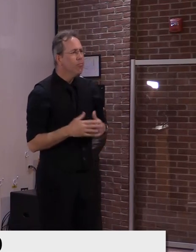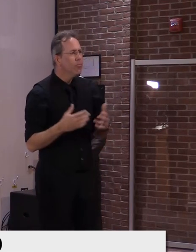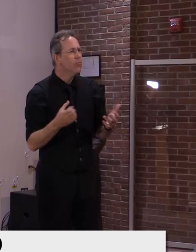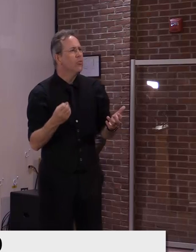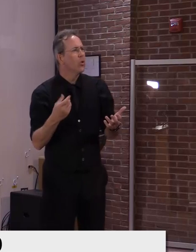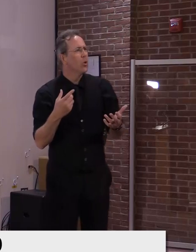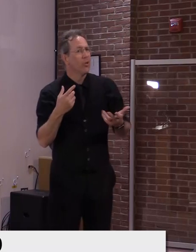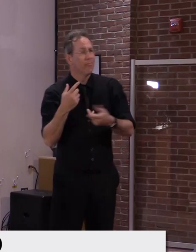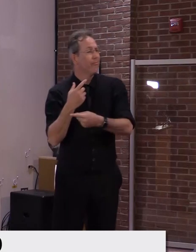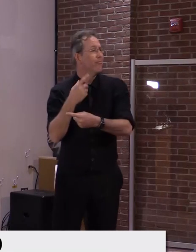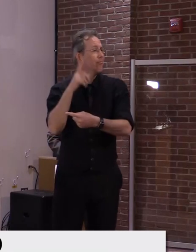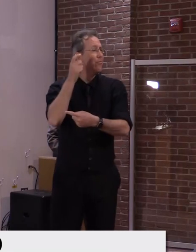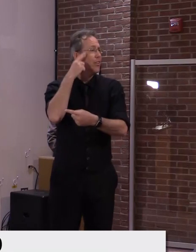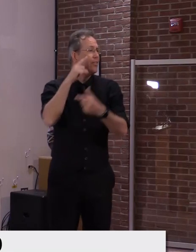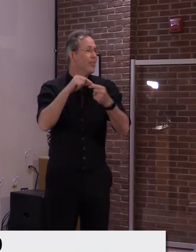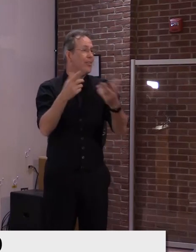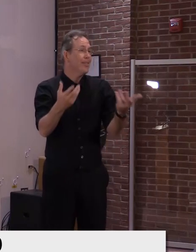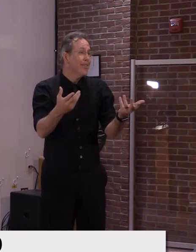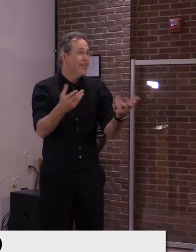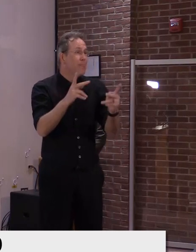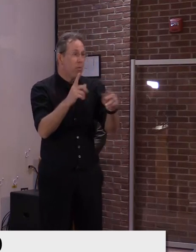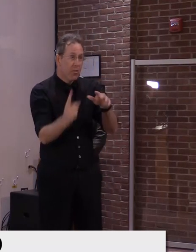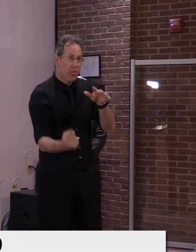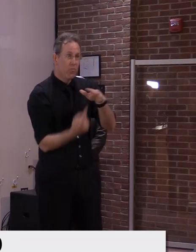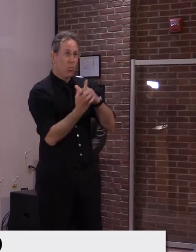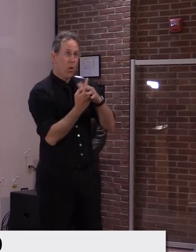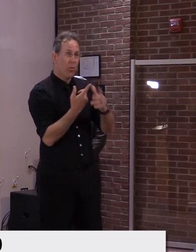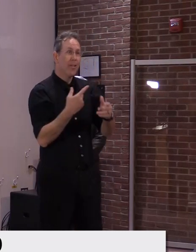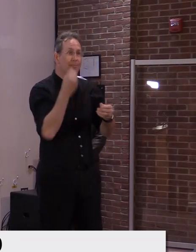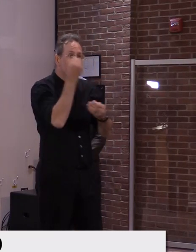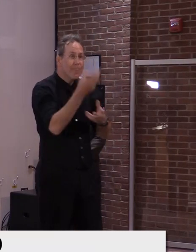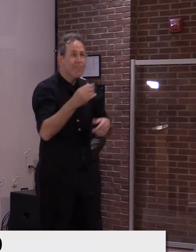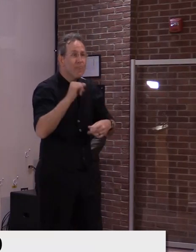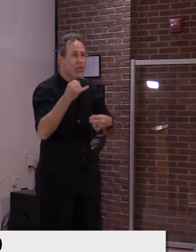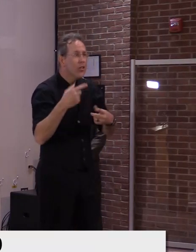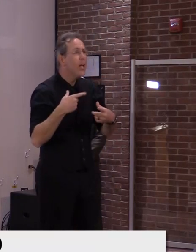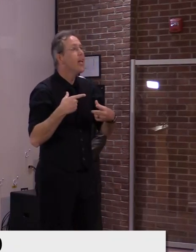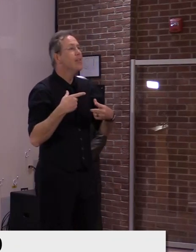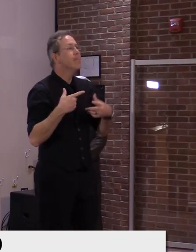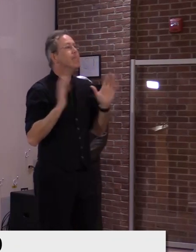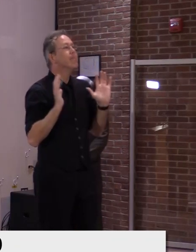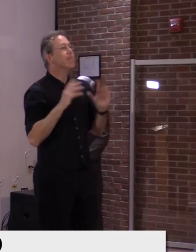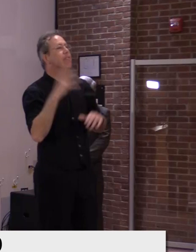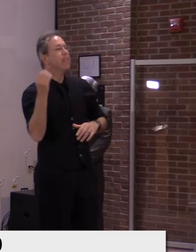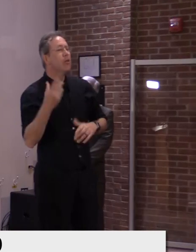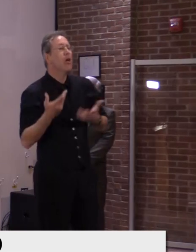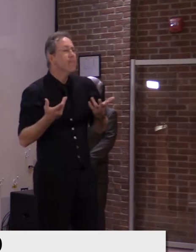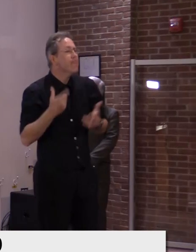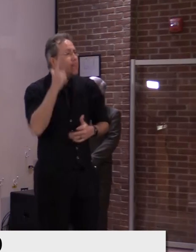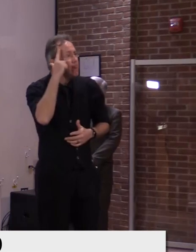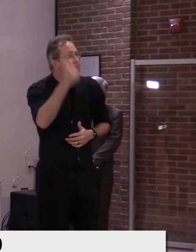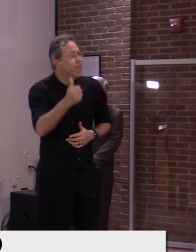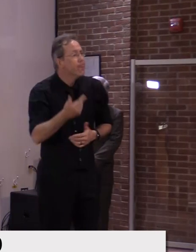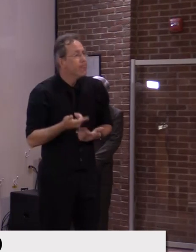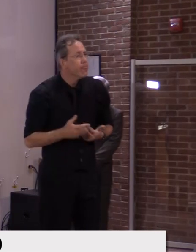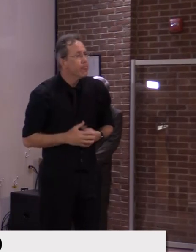all, thus they wouldn't sign up. But so I'm not aware. Dr. Levine?